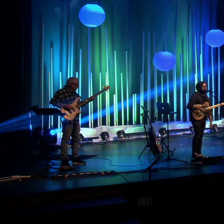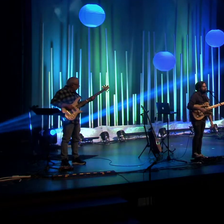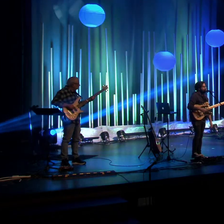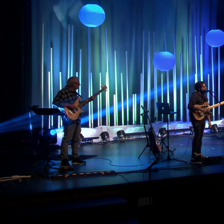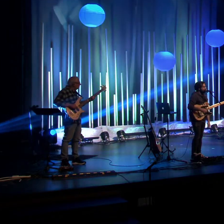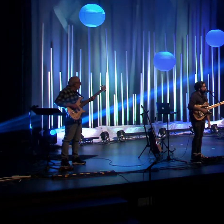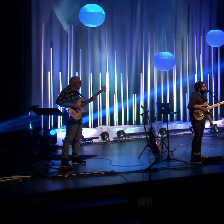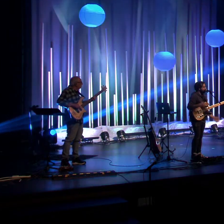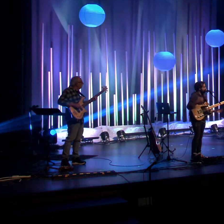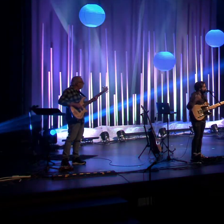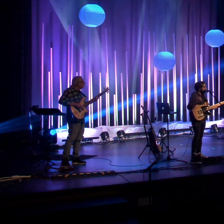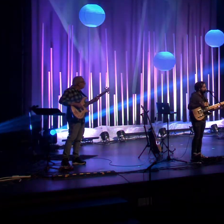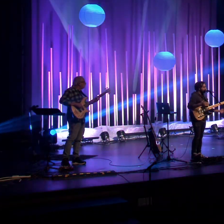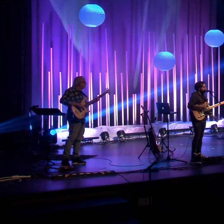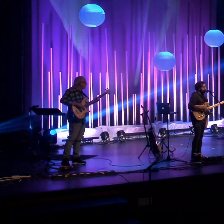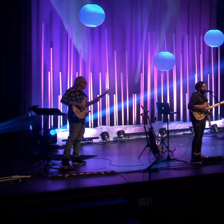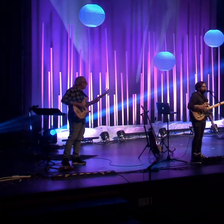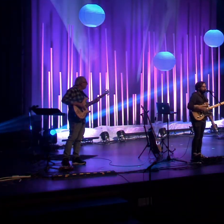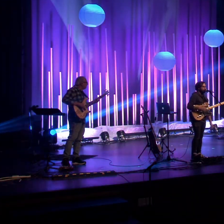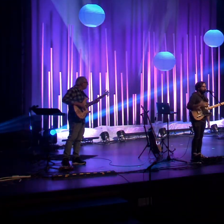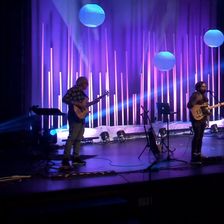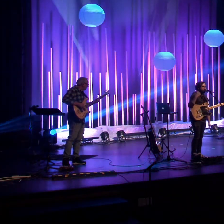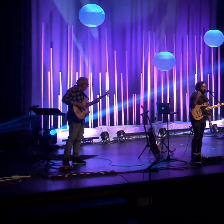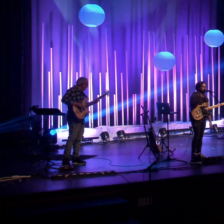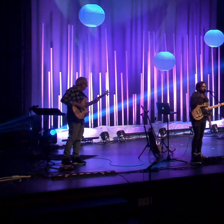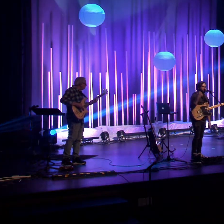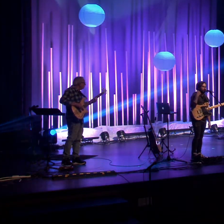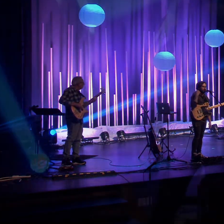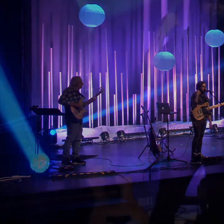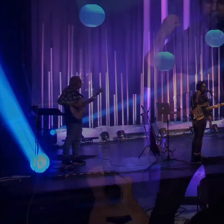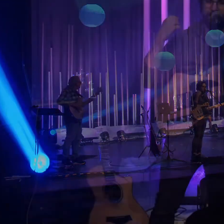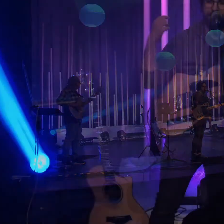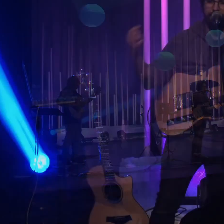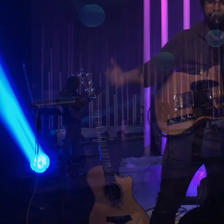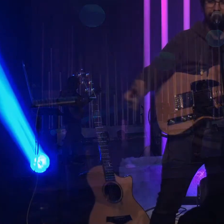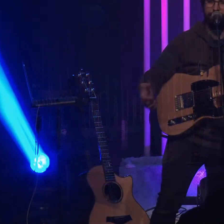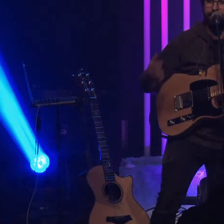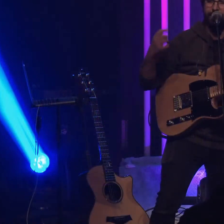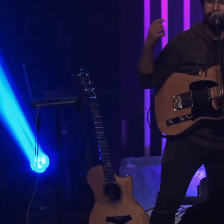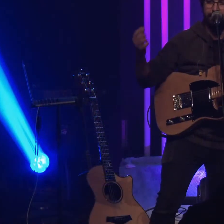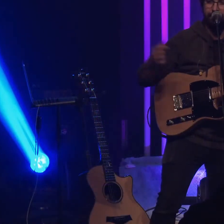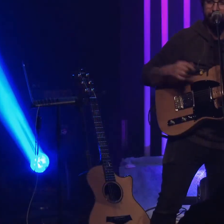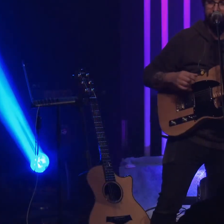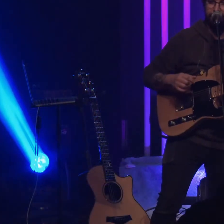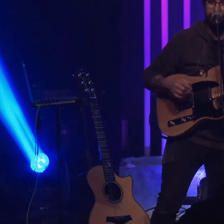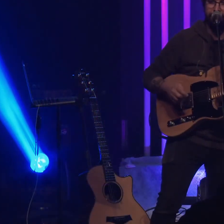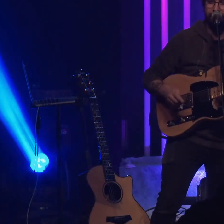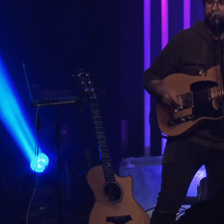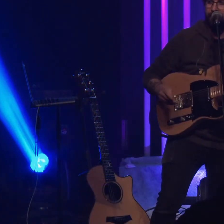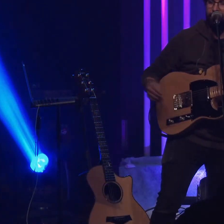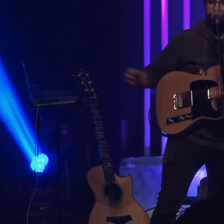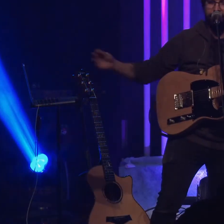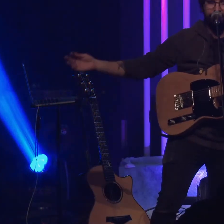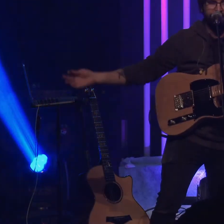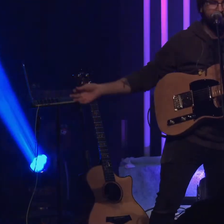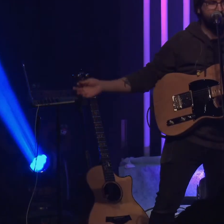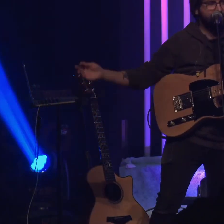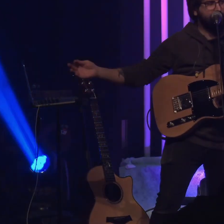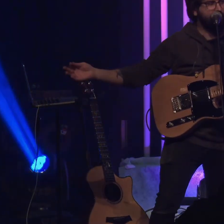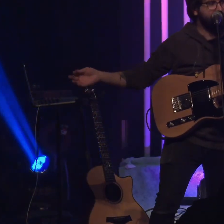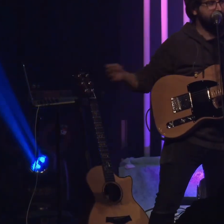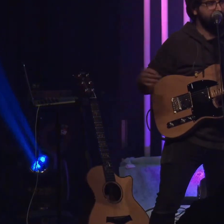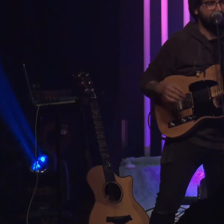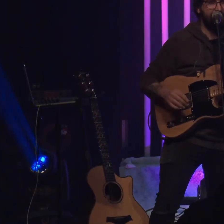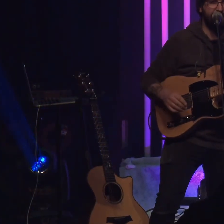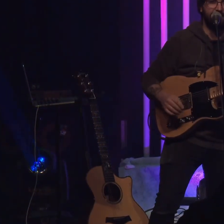At this time, if you're in need of prayer, or if you're looking for someone to speak God's love into your life, we're going to have volunteers